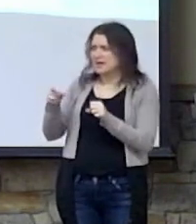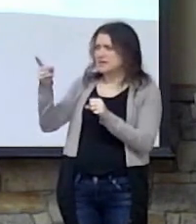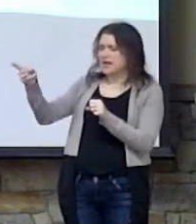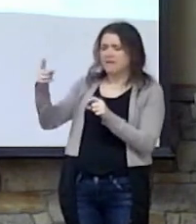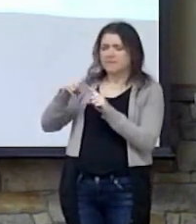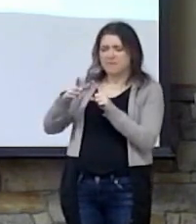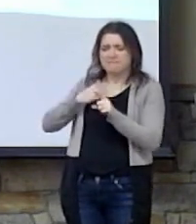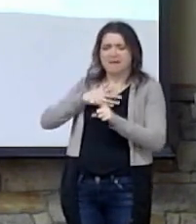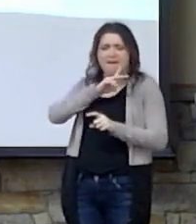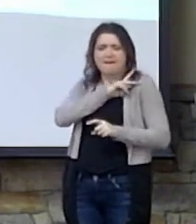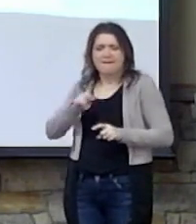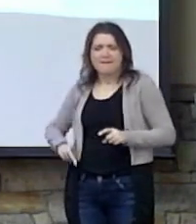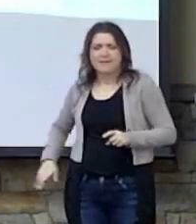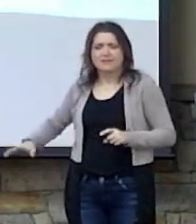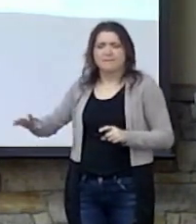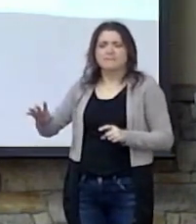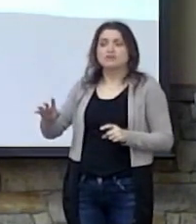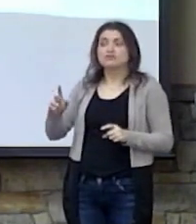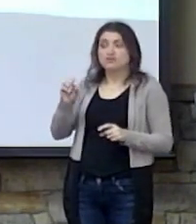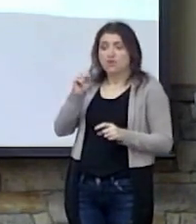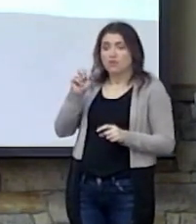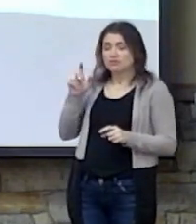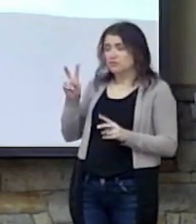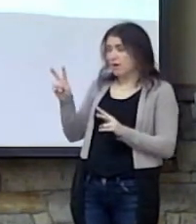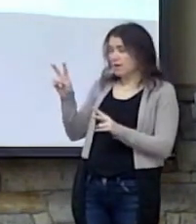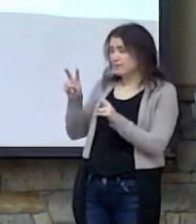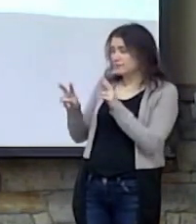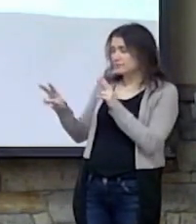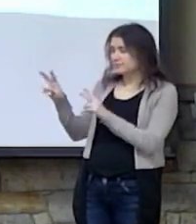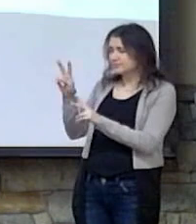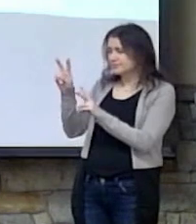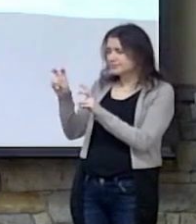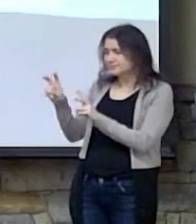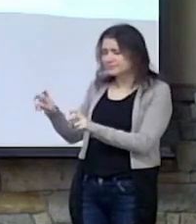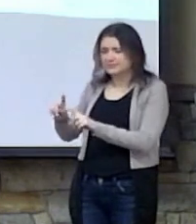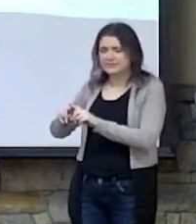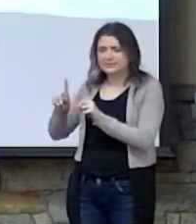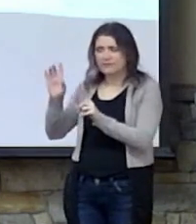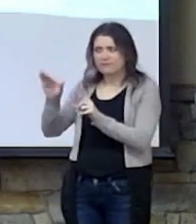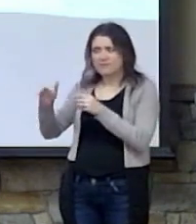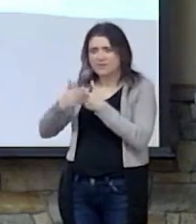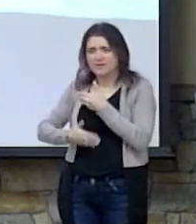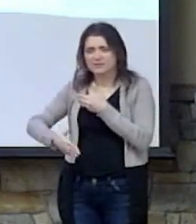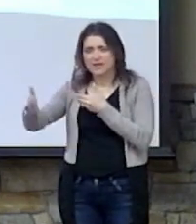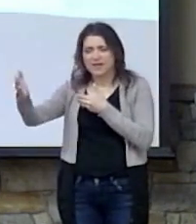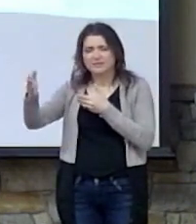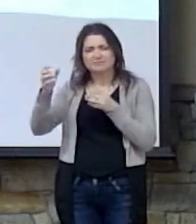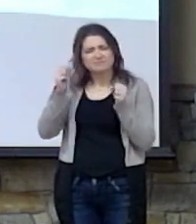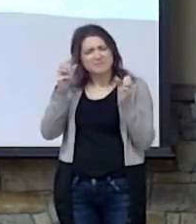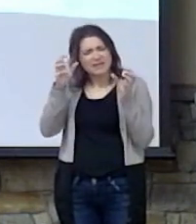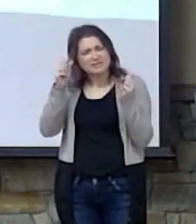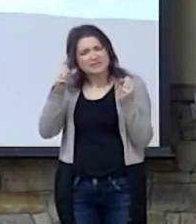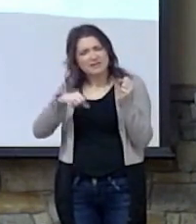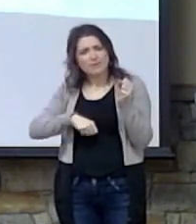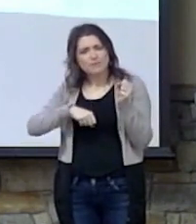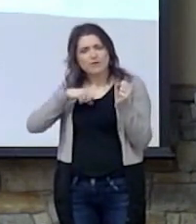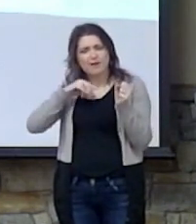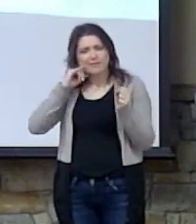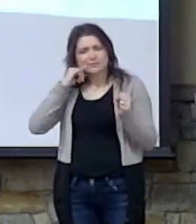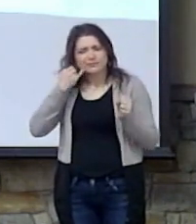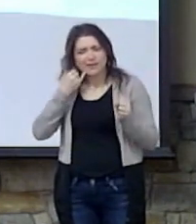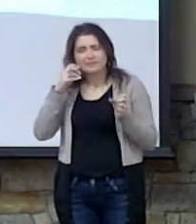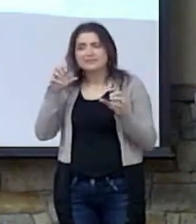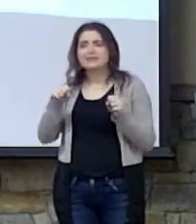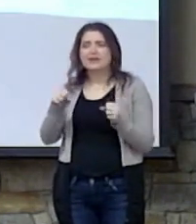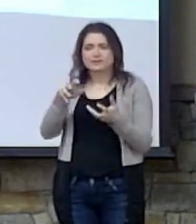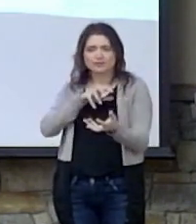And Saul eyed David from that day on. It's amazing how pride and jealousy can